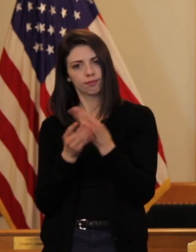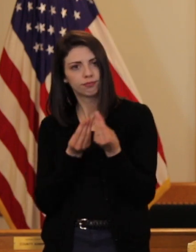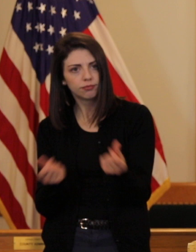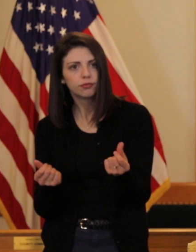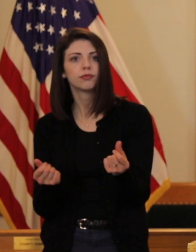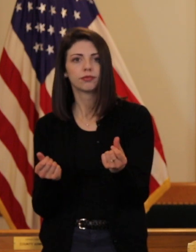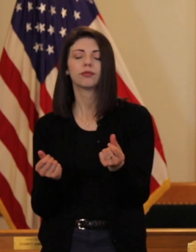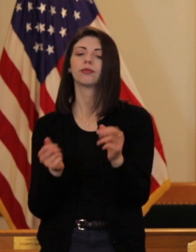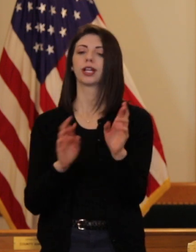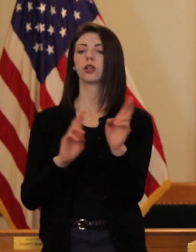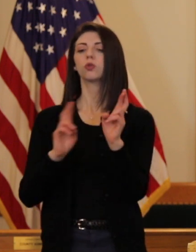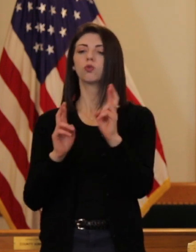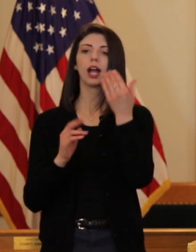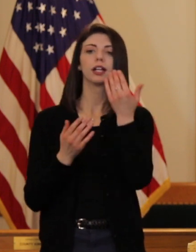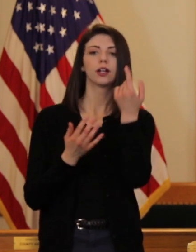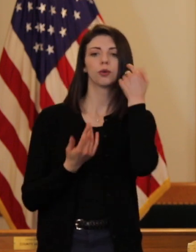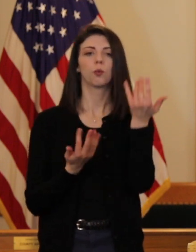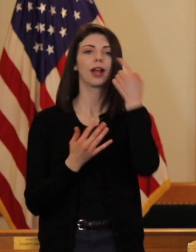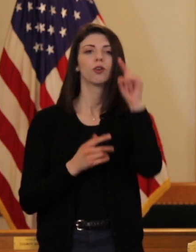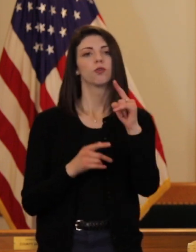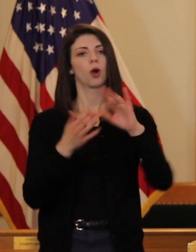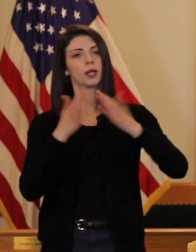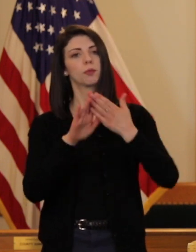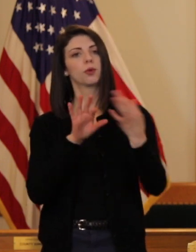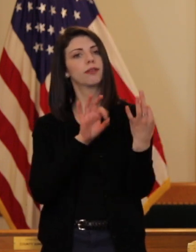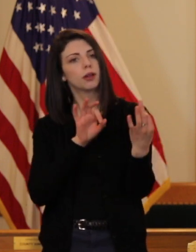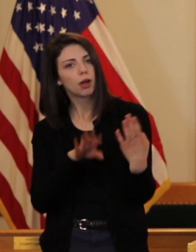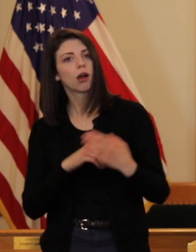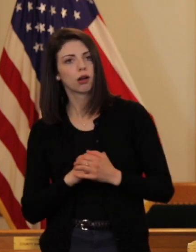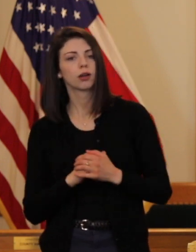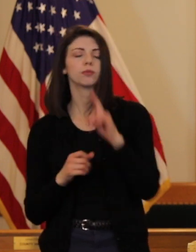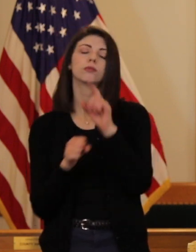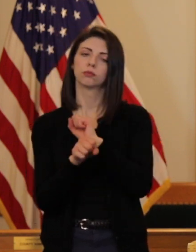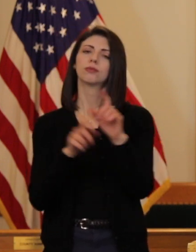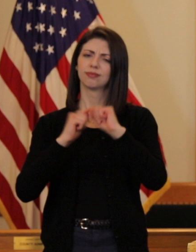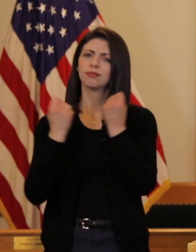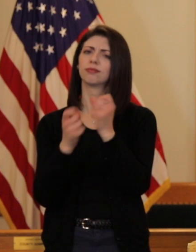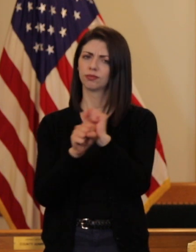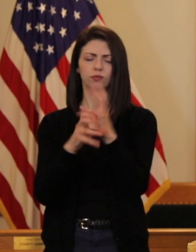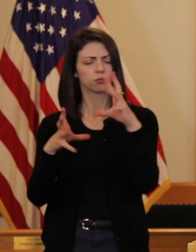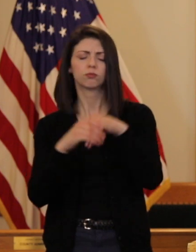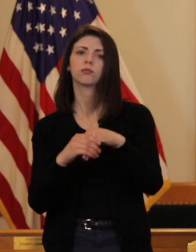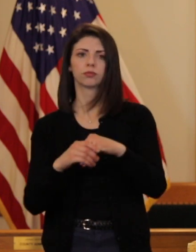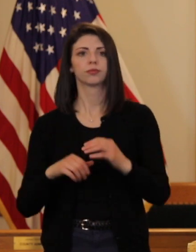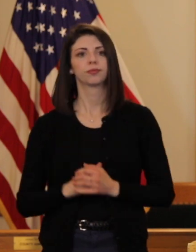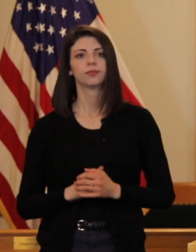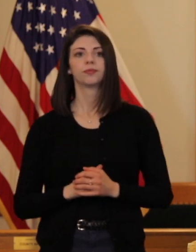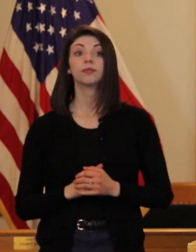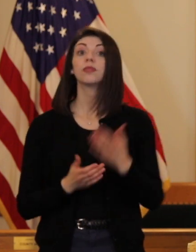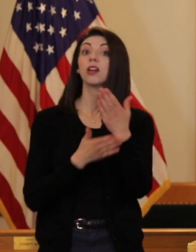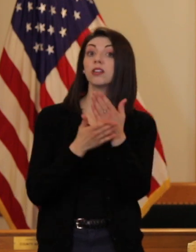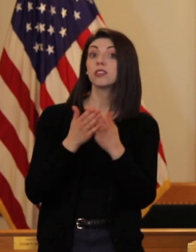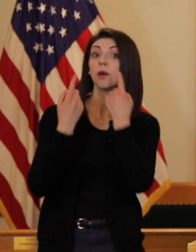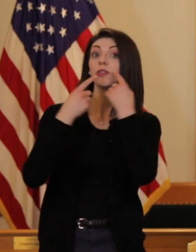anticipating our community's needs. It truly is a team effort. I won't bore you with all the statistics, but here are some of the accomplishments